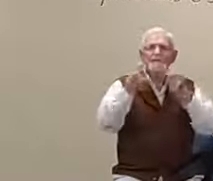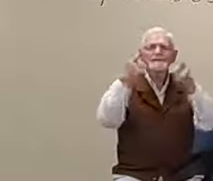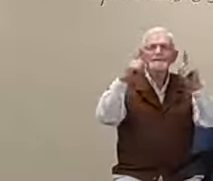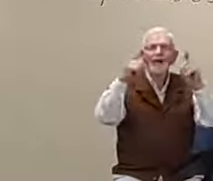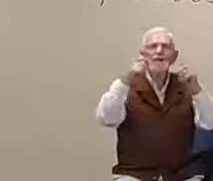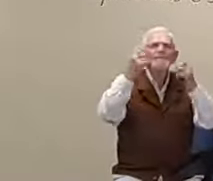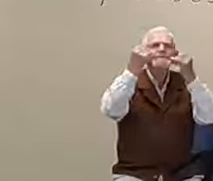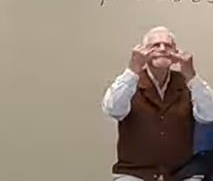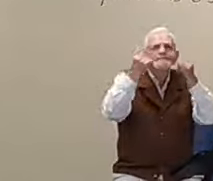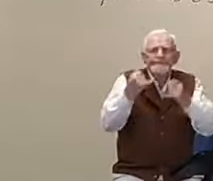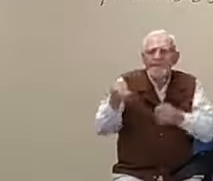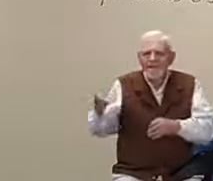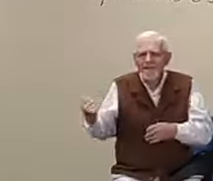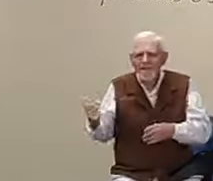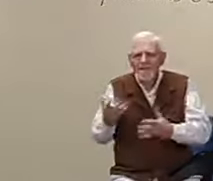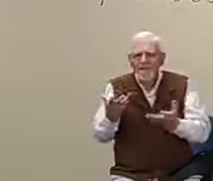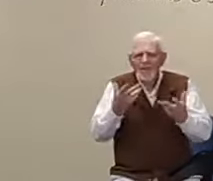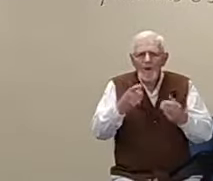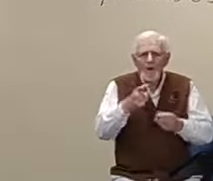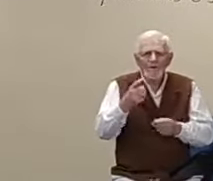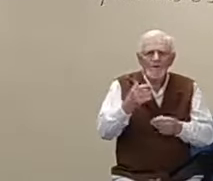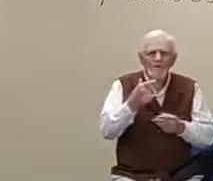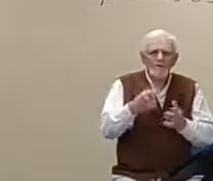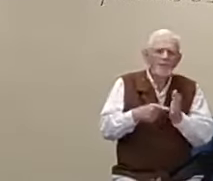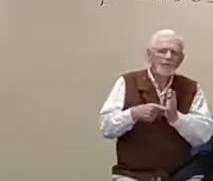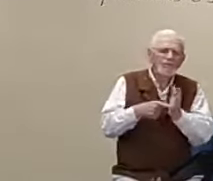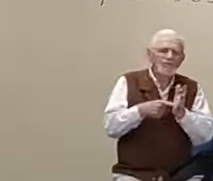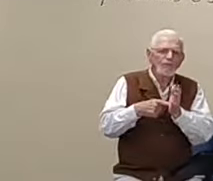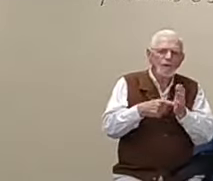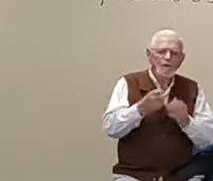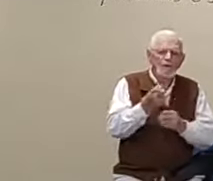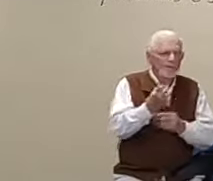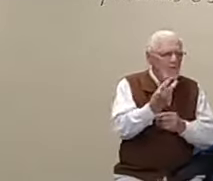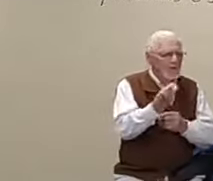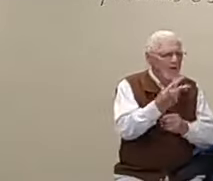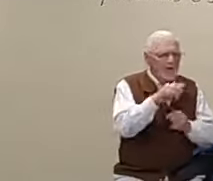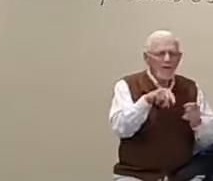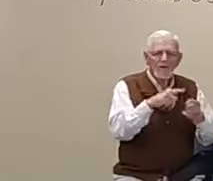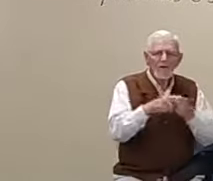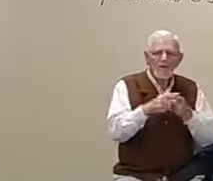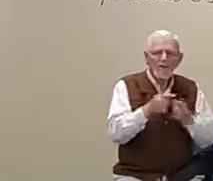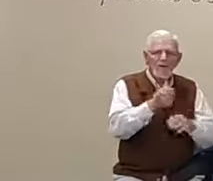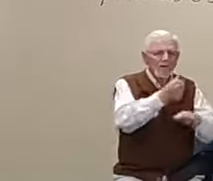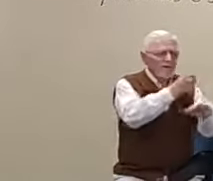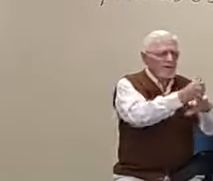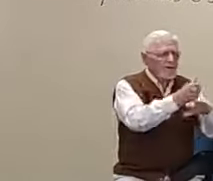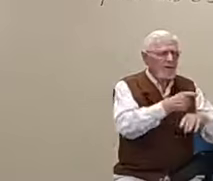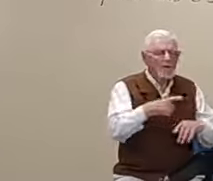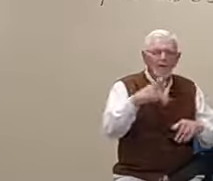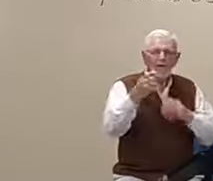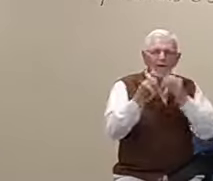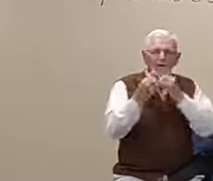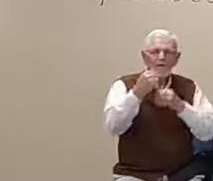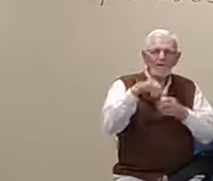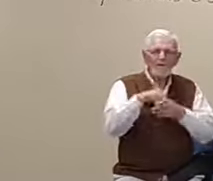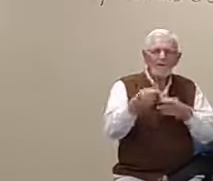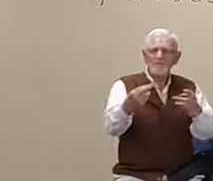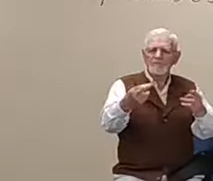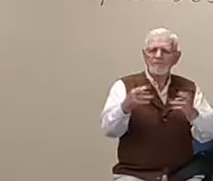It finally dawned on me what the Lord was showing the 12 whenever He instituted the Lord's Supper there in the upper